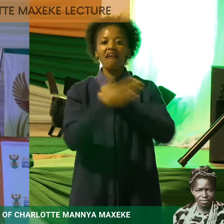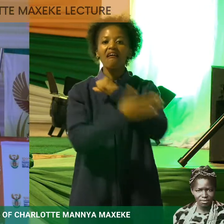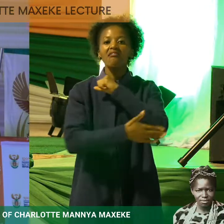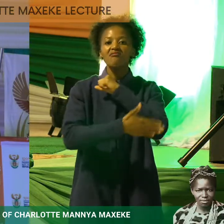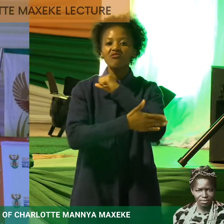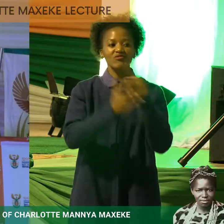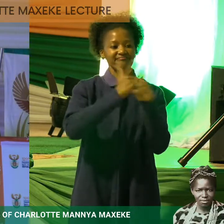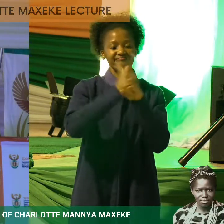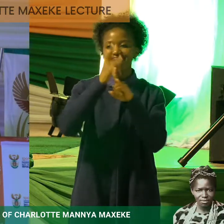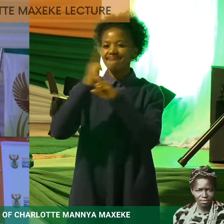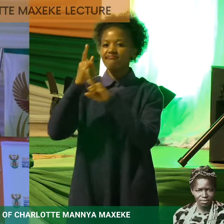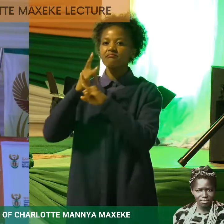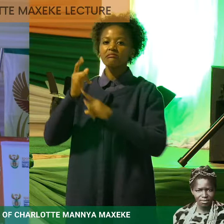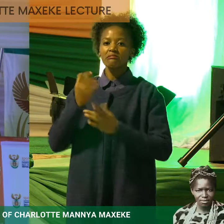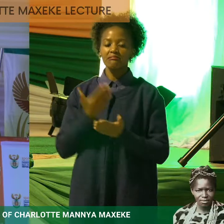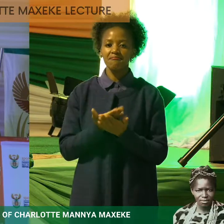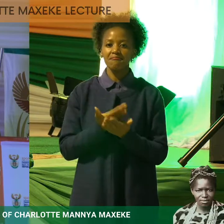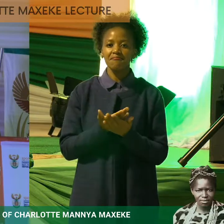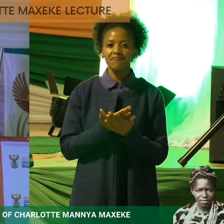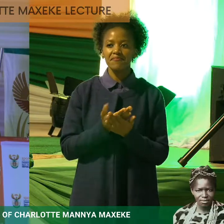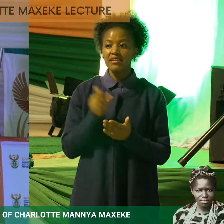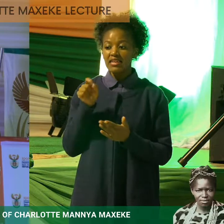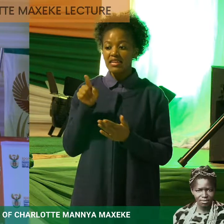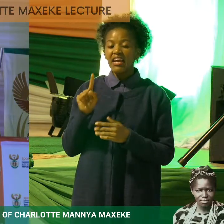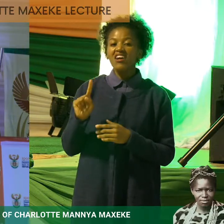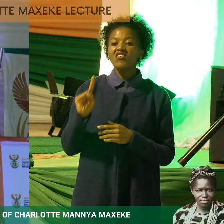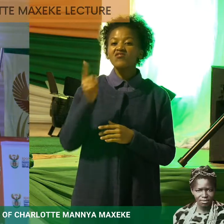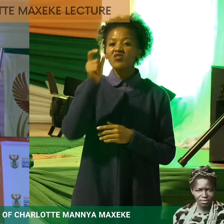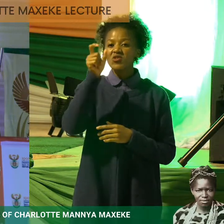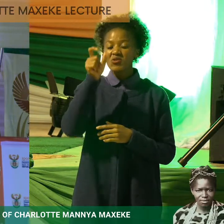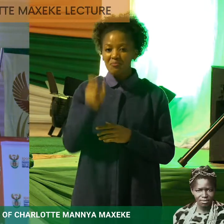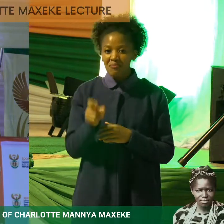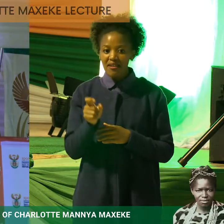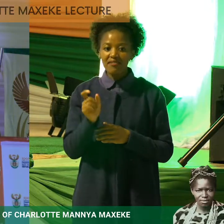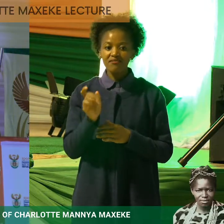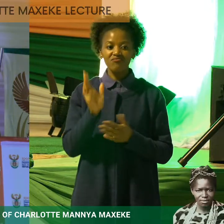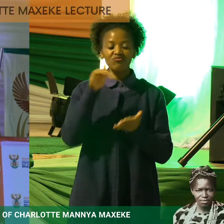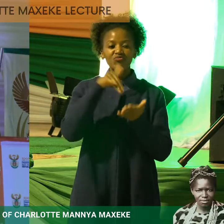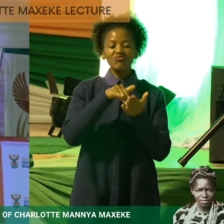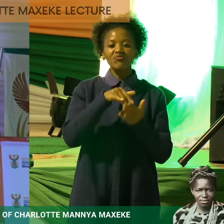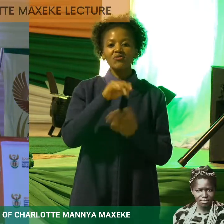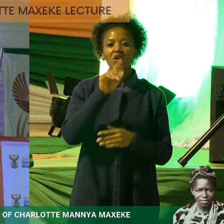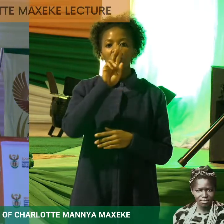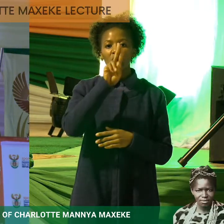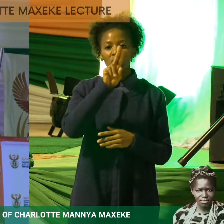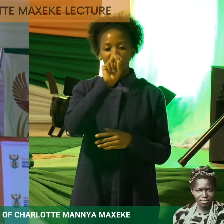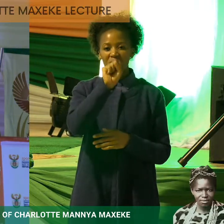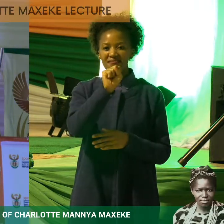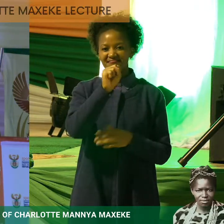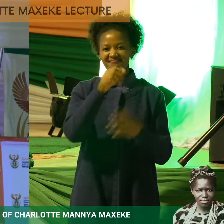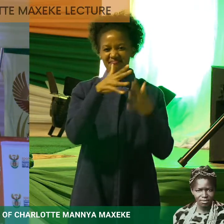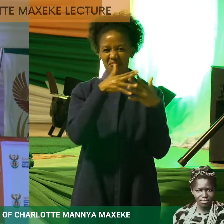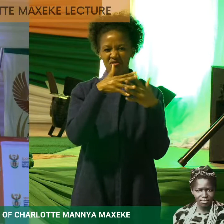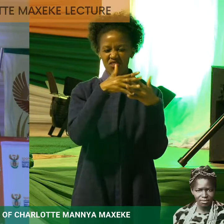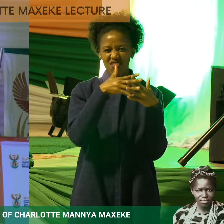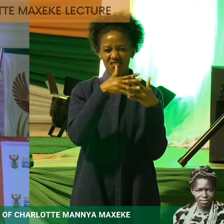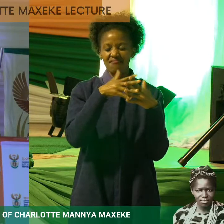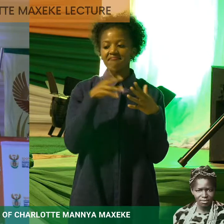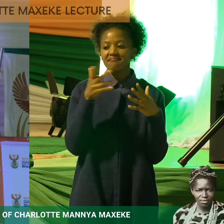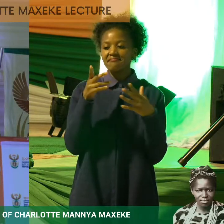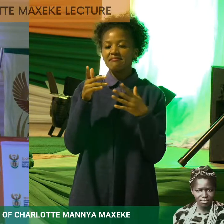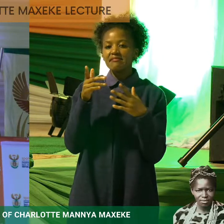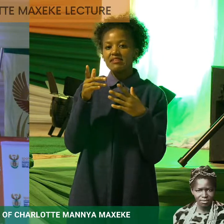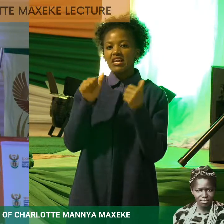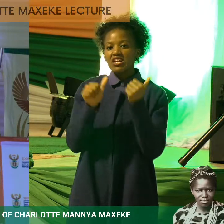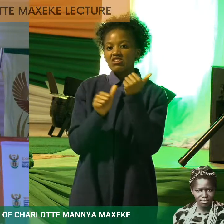She was the first person to make it in the U.S., and as Umam Deputy Minister has mentioned, Uguti,